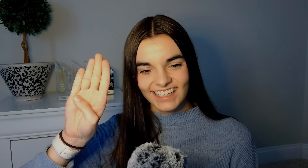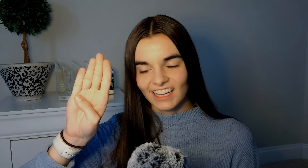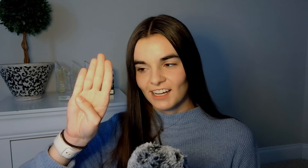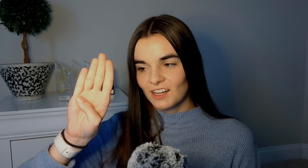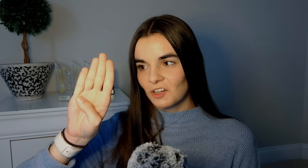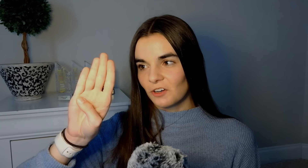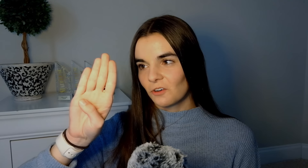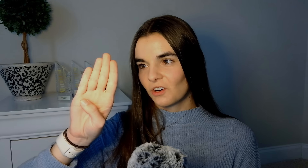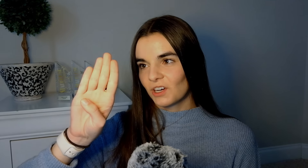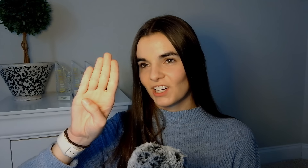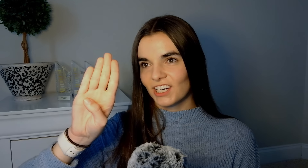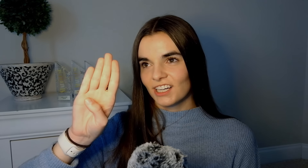Or